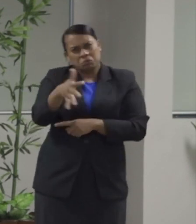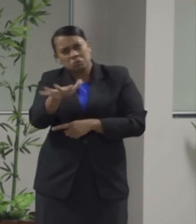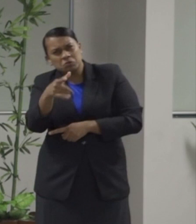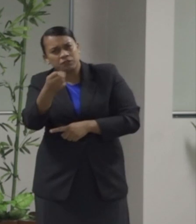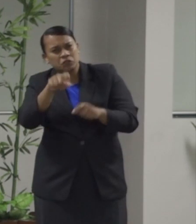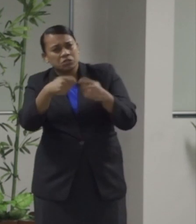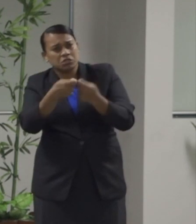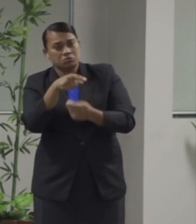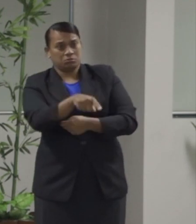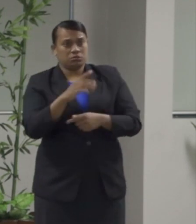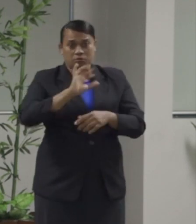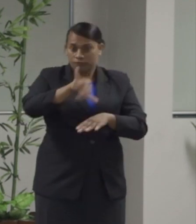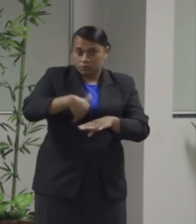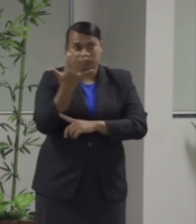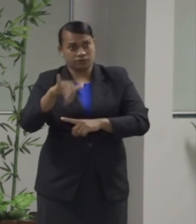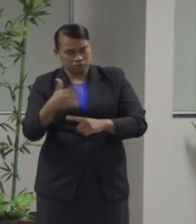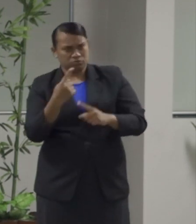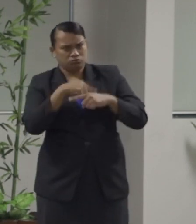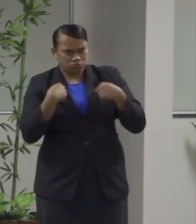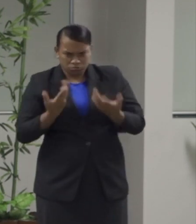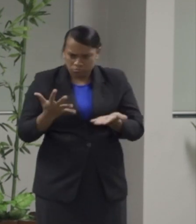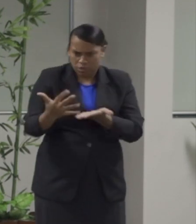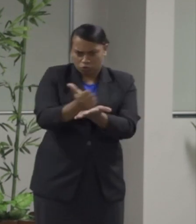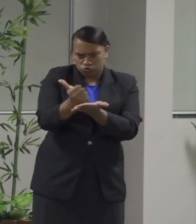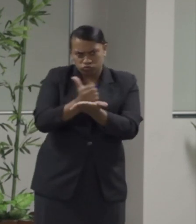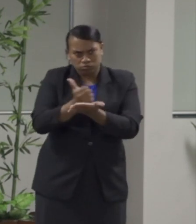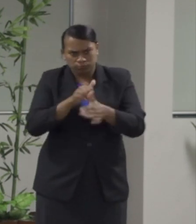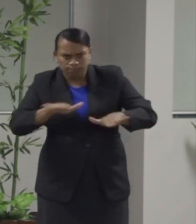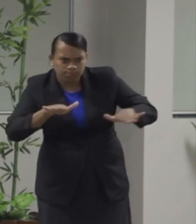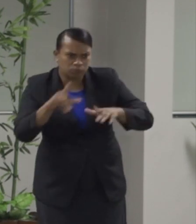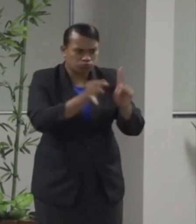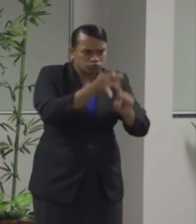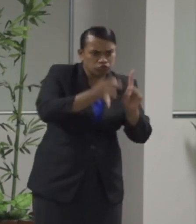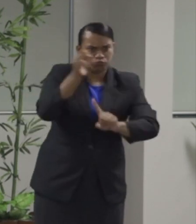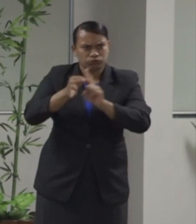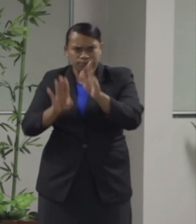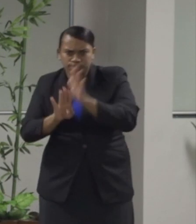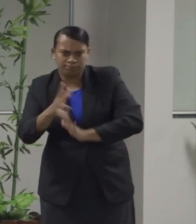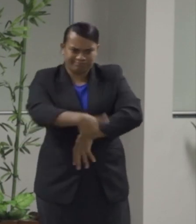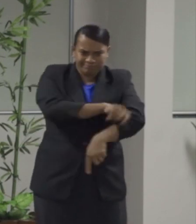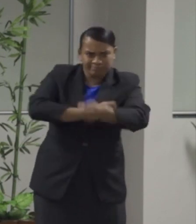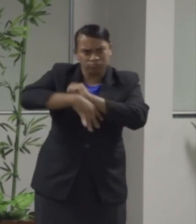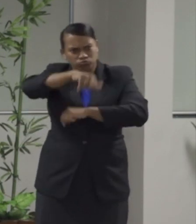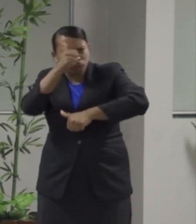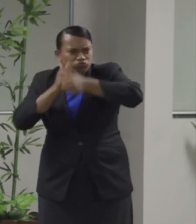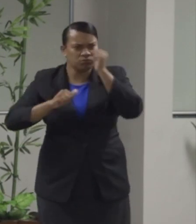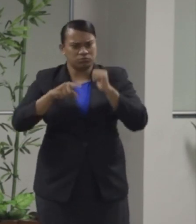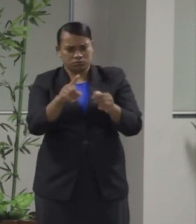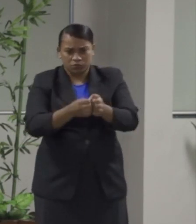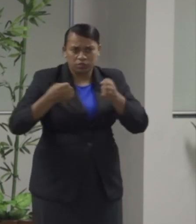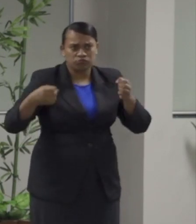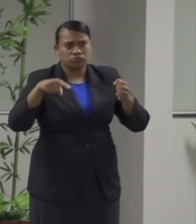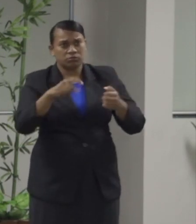we are actively ramping up these efforts even more, preparing and expanding our